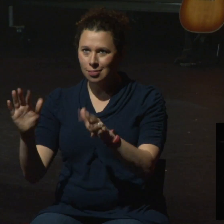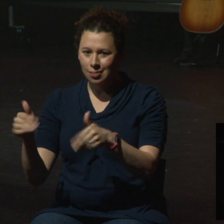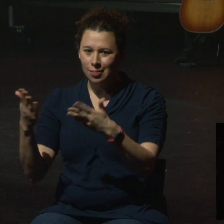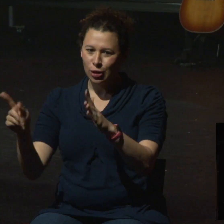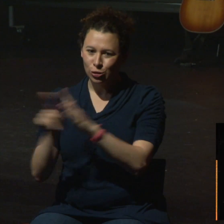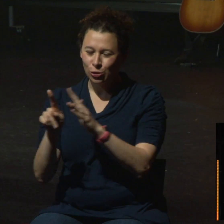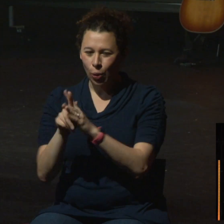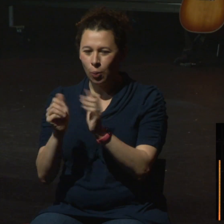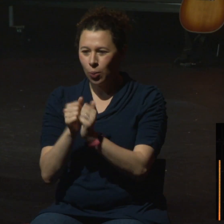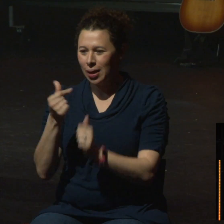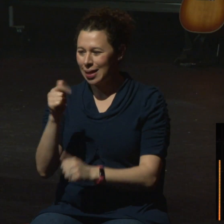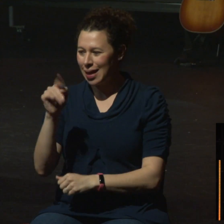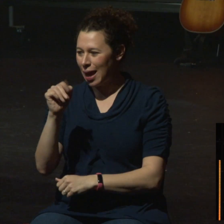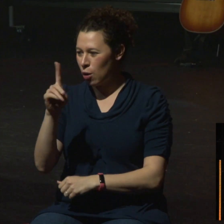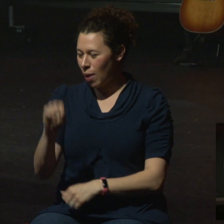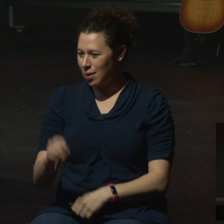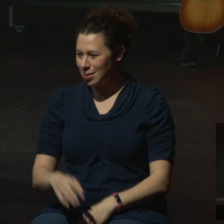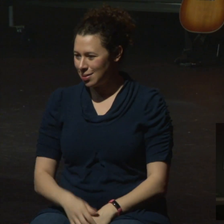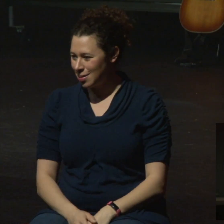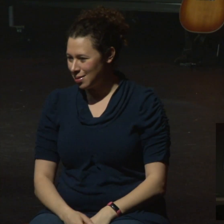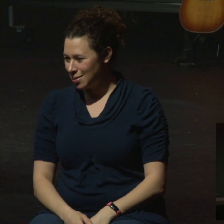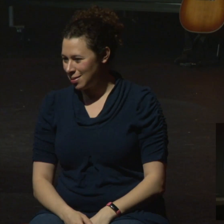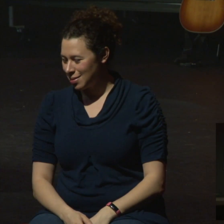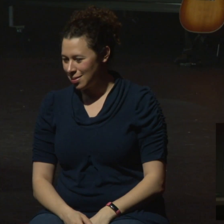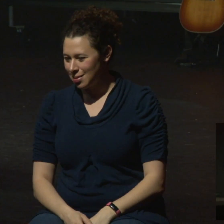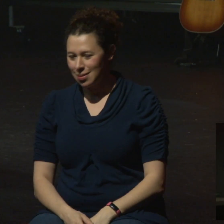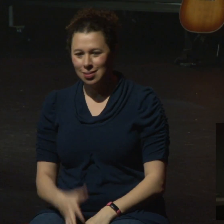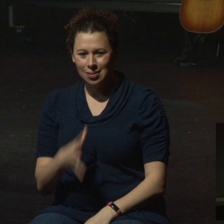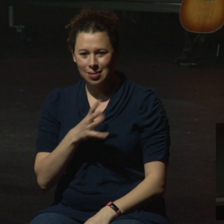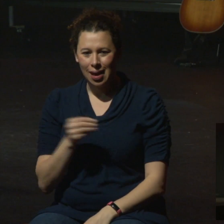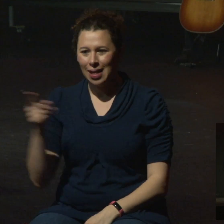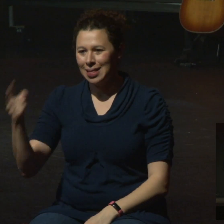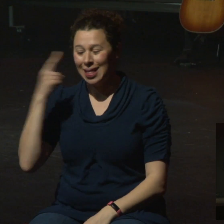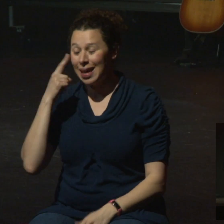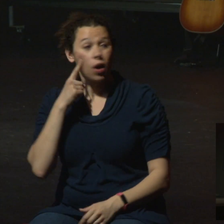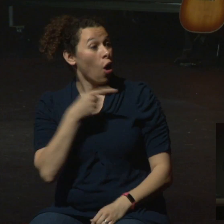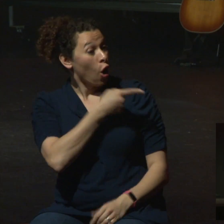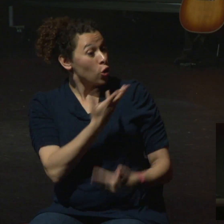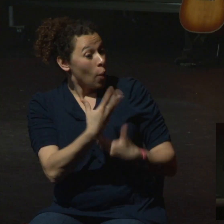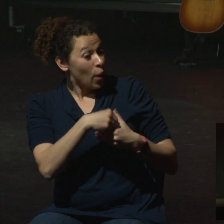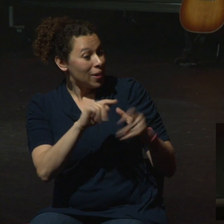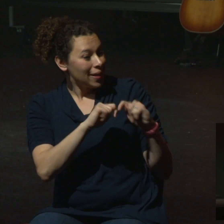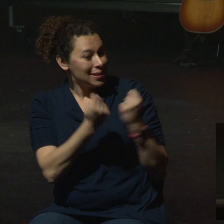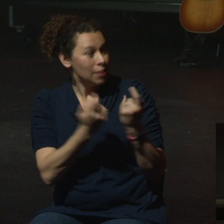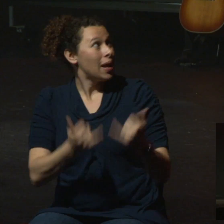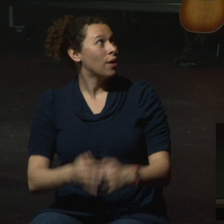Gatorade. Guess what? I mess around, don't have to pay because they just think I'm part of the team. Thank you.